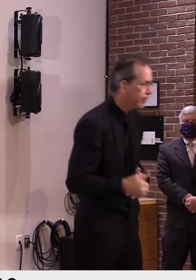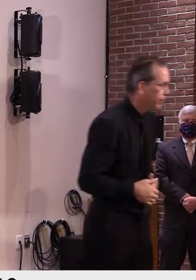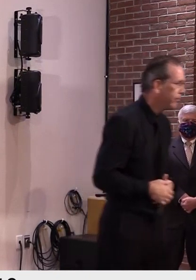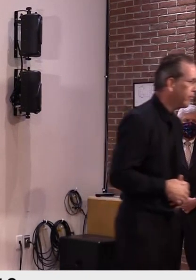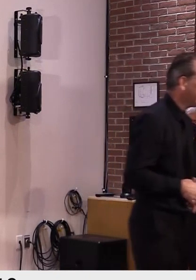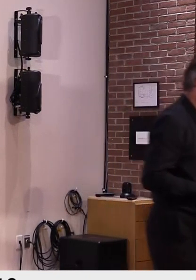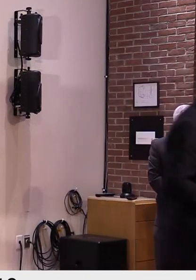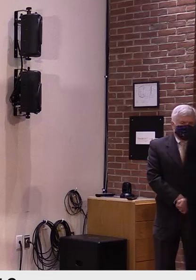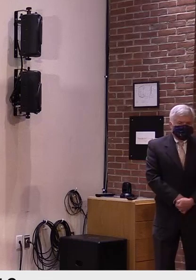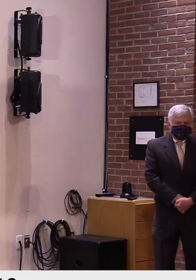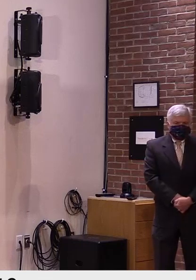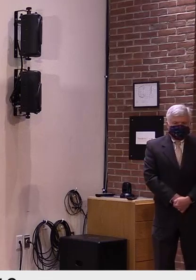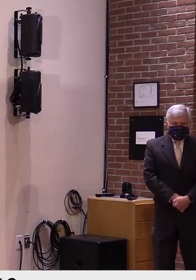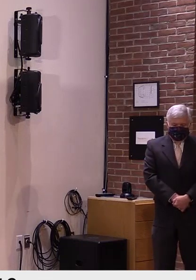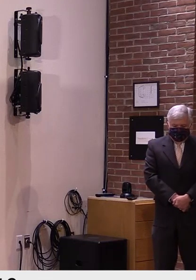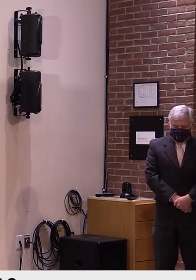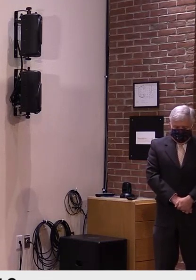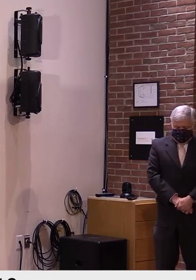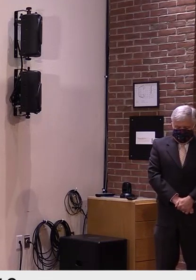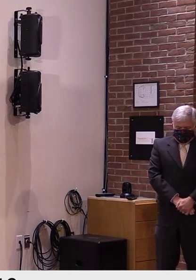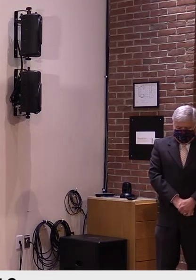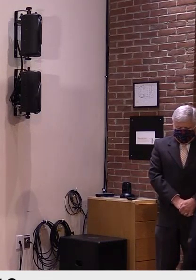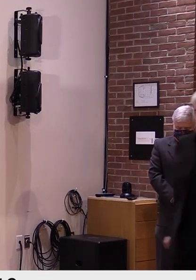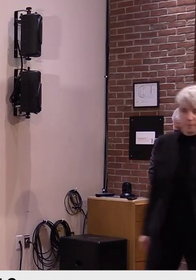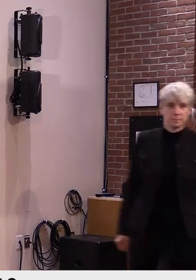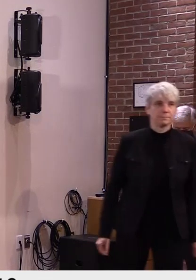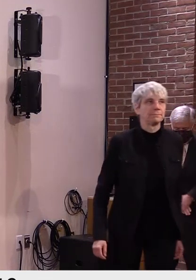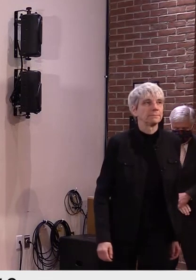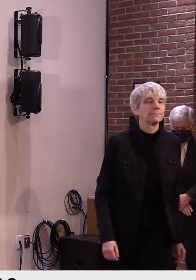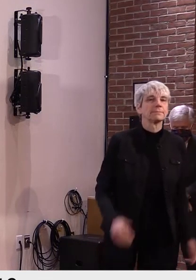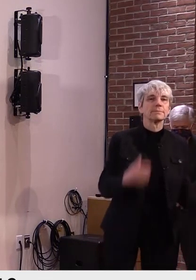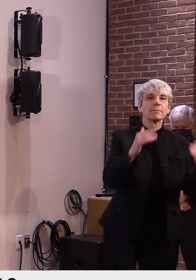Ed, the Newport Daily Express.